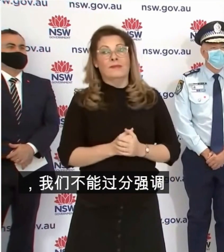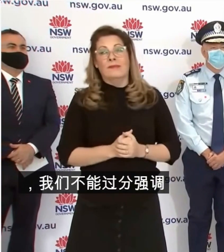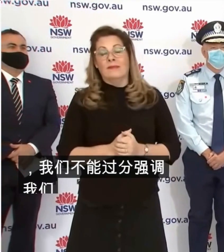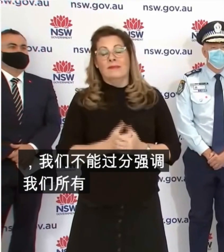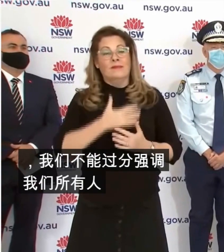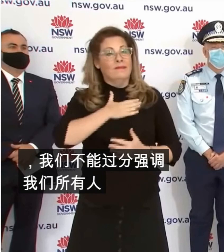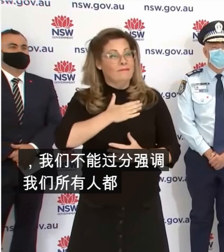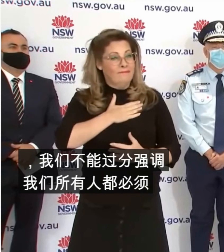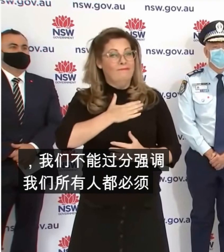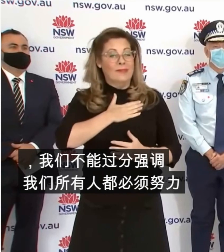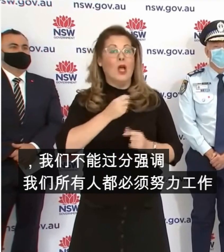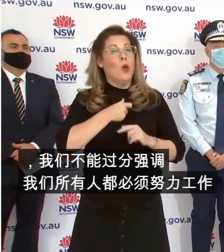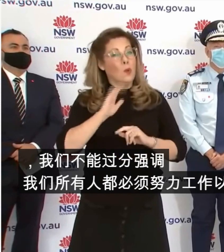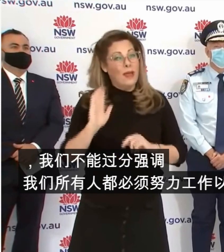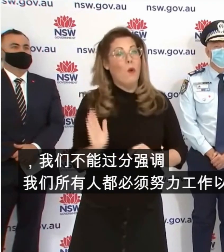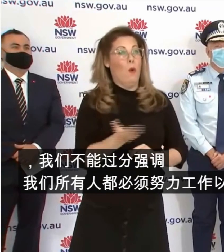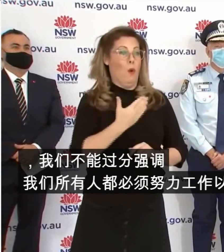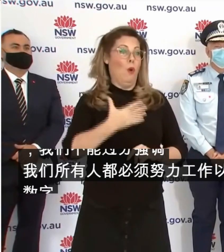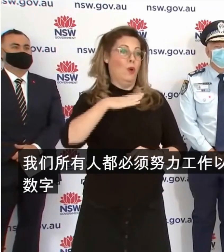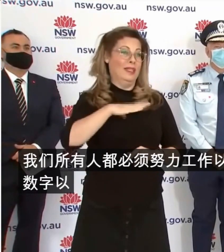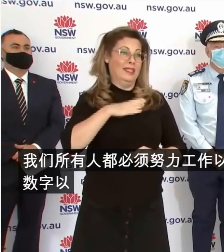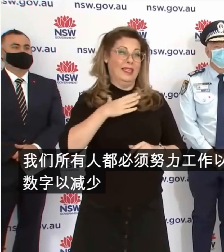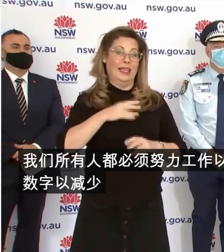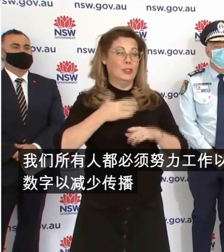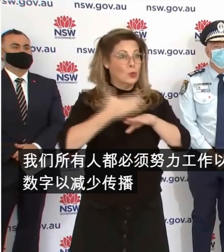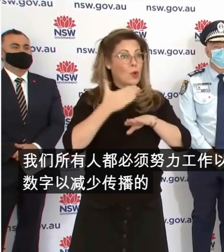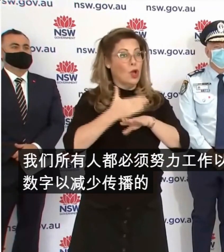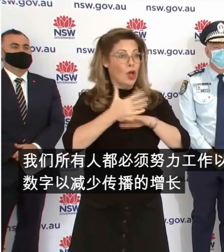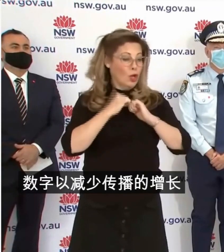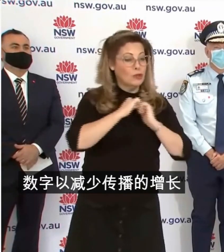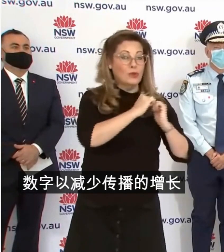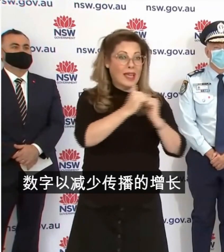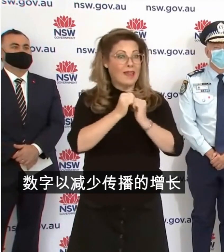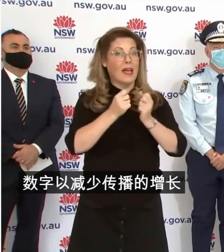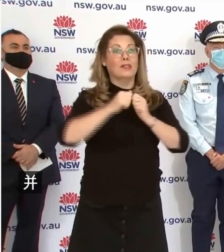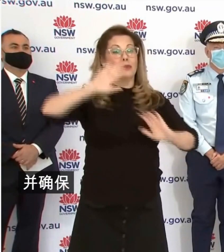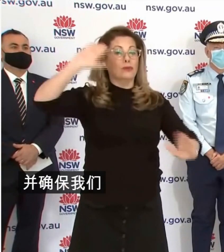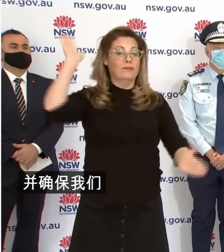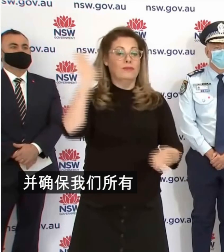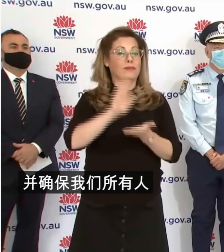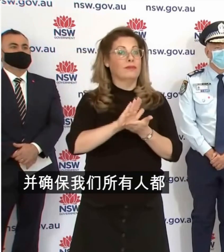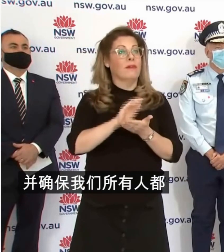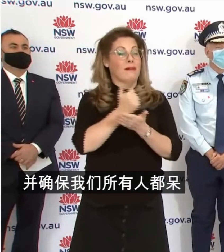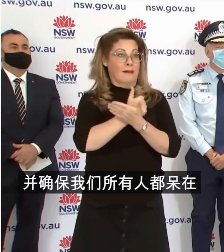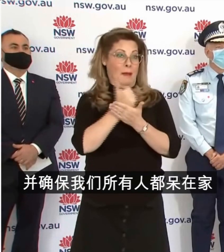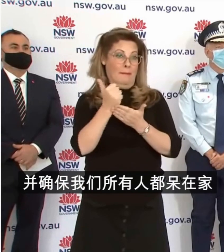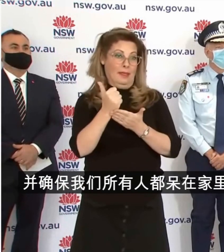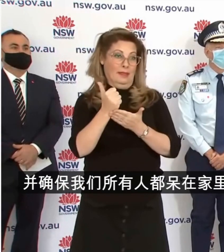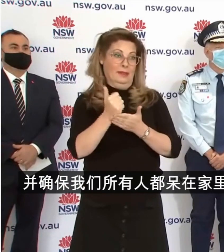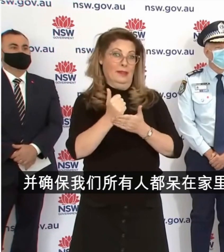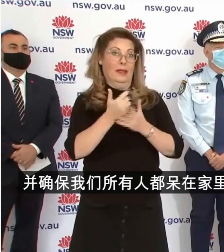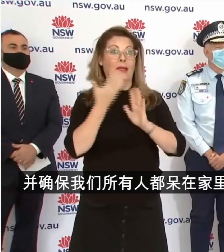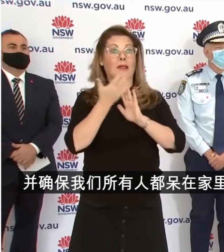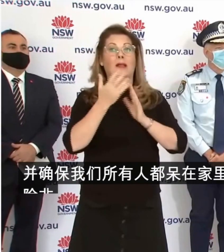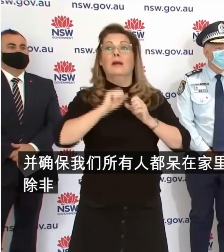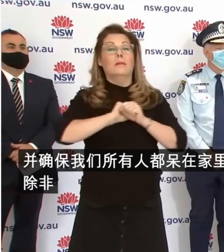hard all of us have to work to reduce these numbers, to reduce the growth of the spread, and to make sure we're all staying